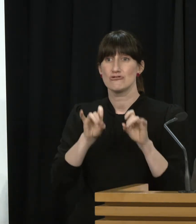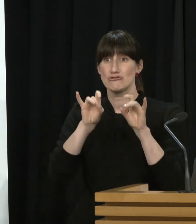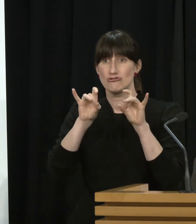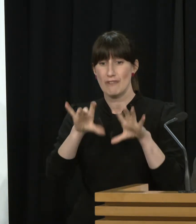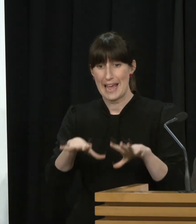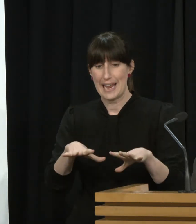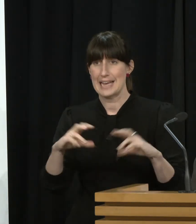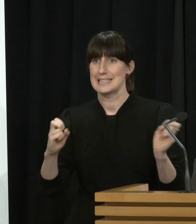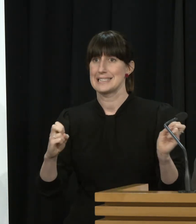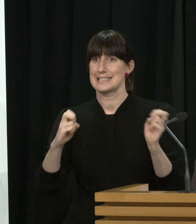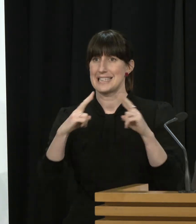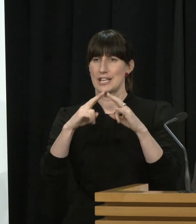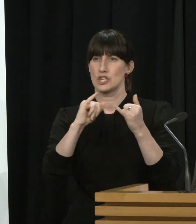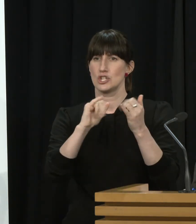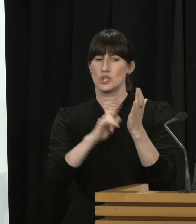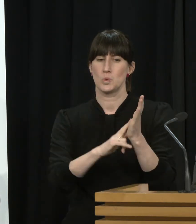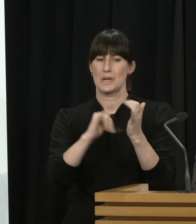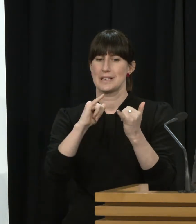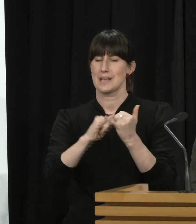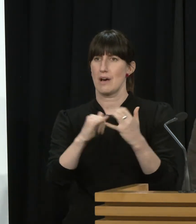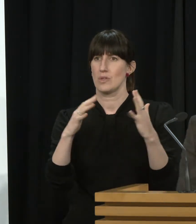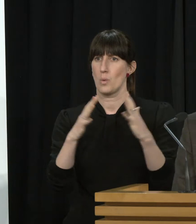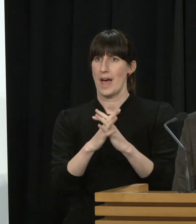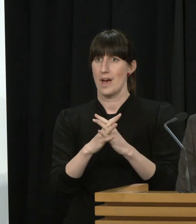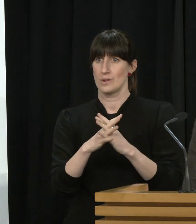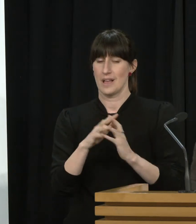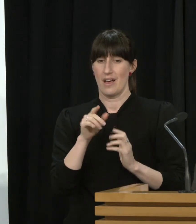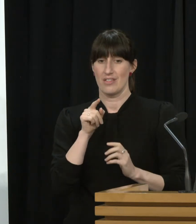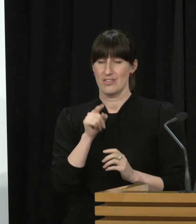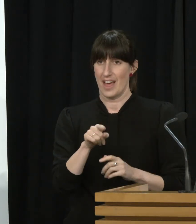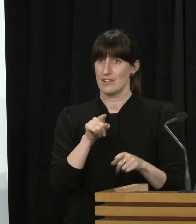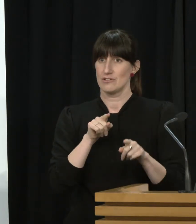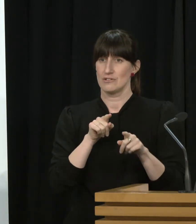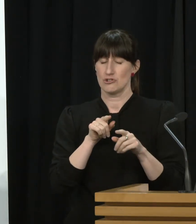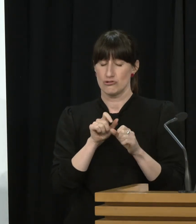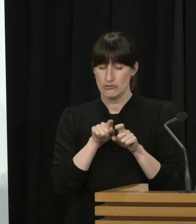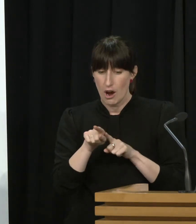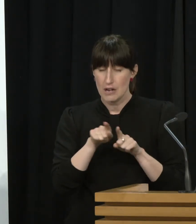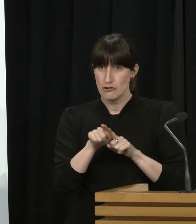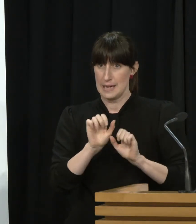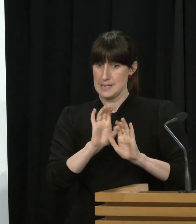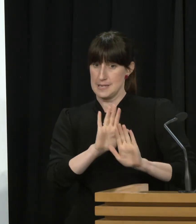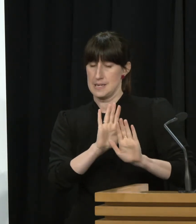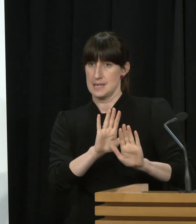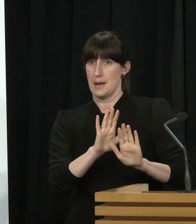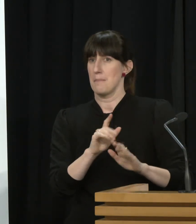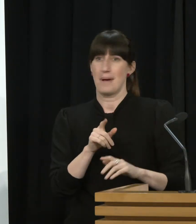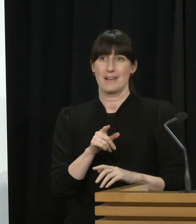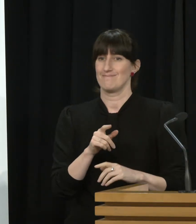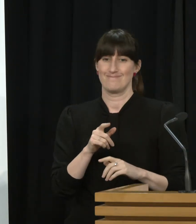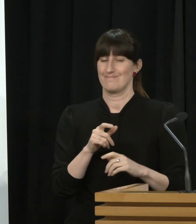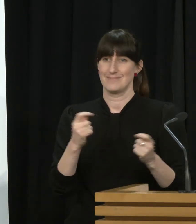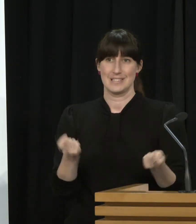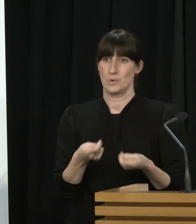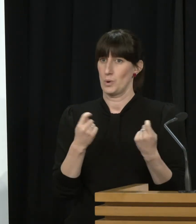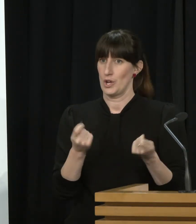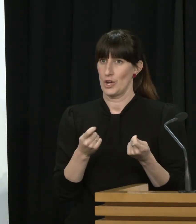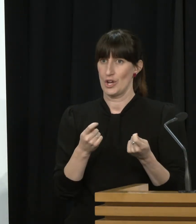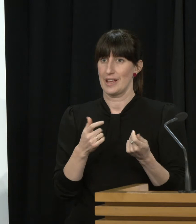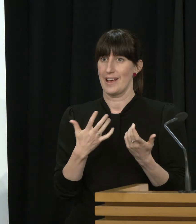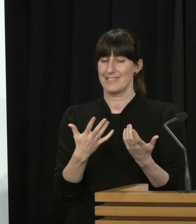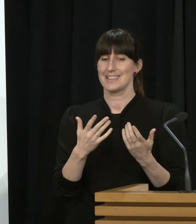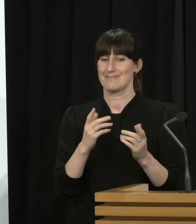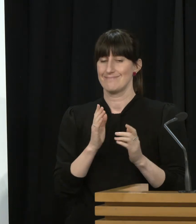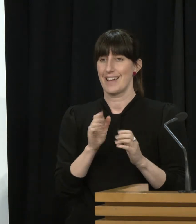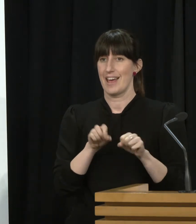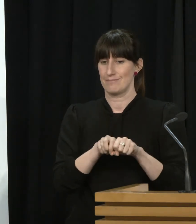tracing system alone, but they have not managed to achieve that this time. Sydney, Australia's largest city, is now